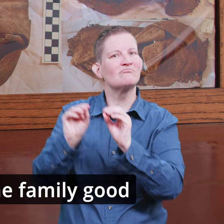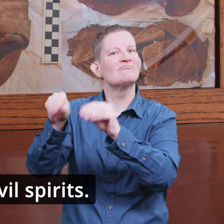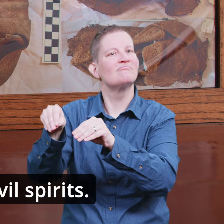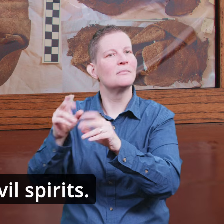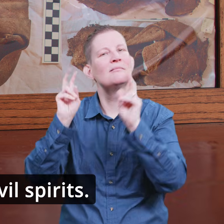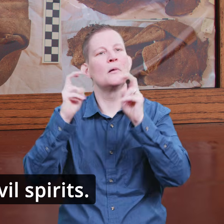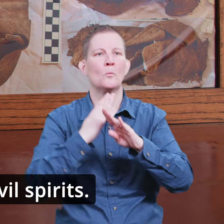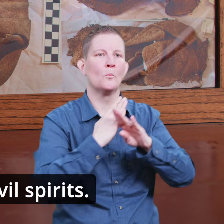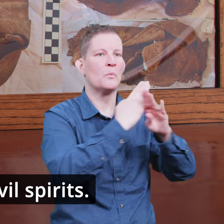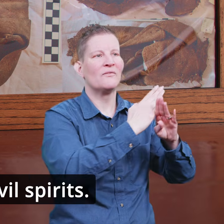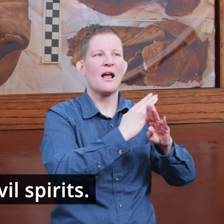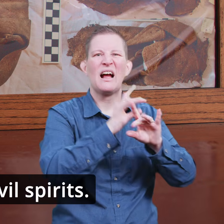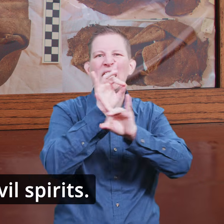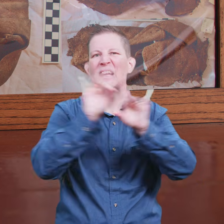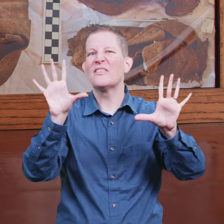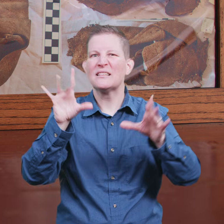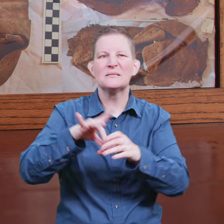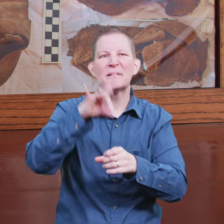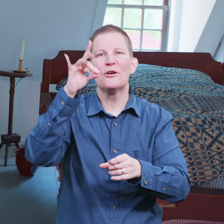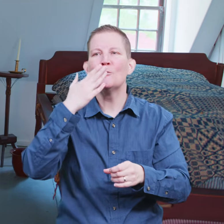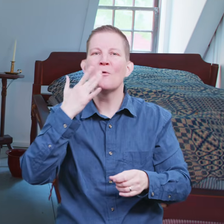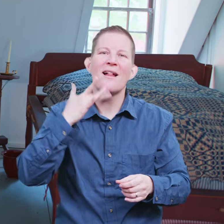the family good luck and to ward off evil spirits.